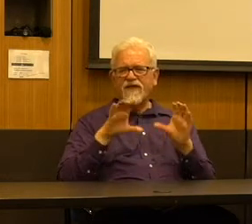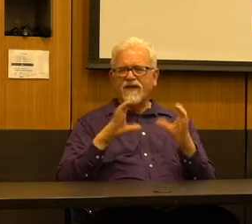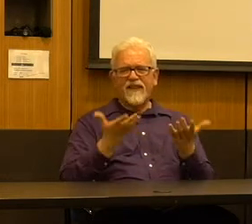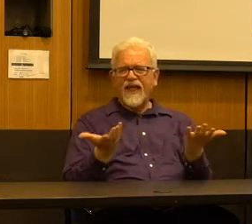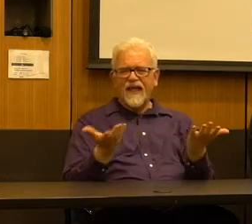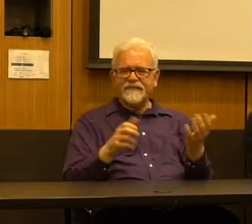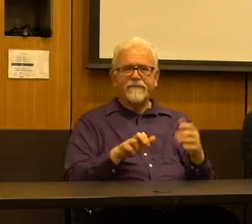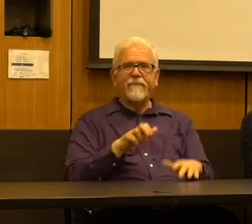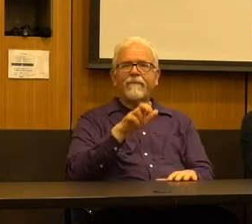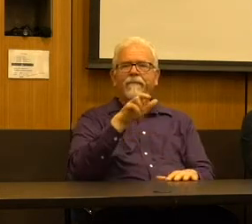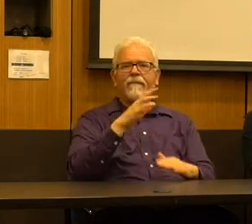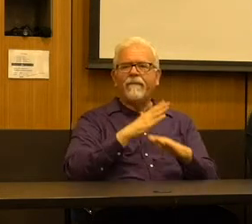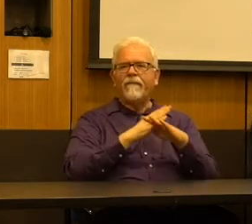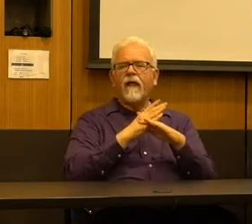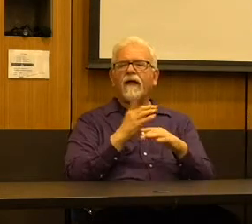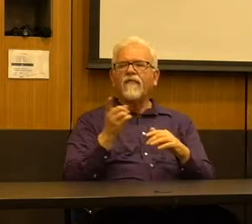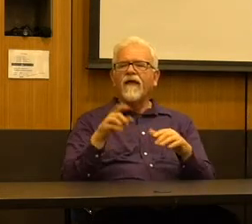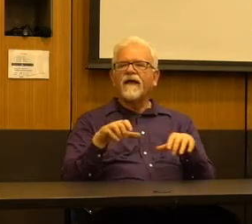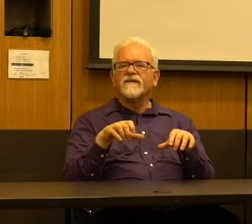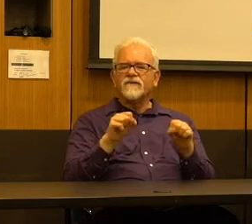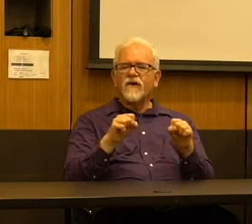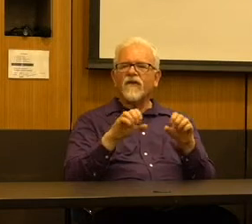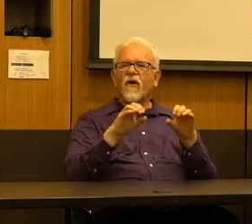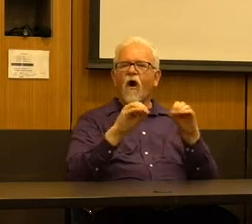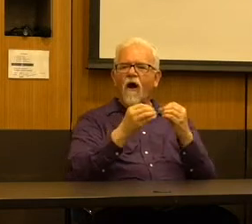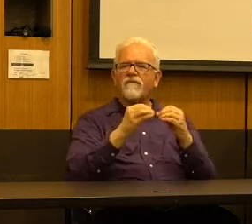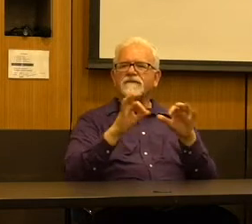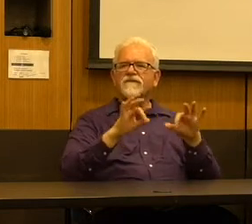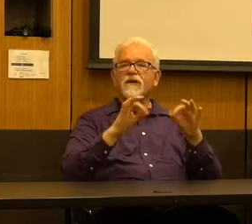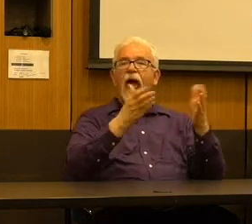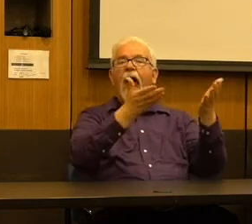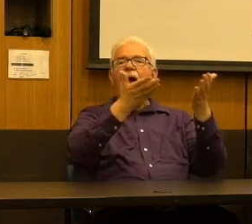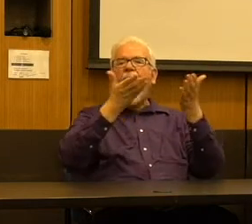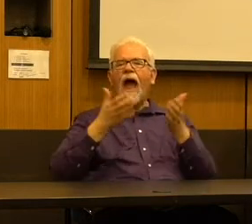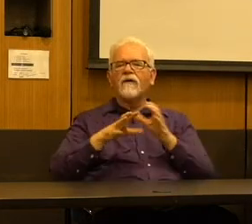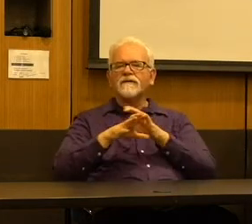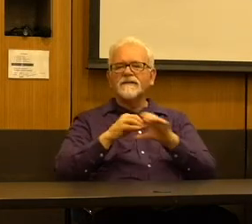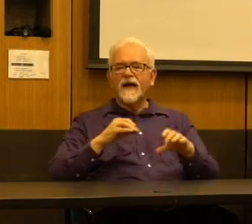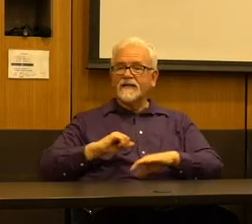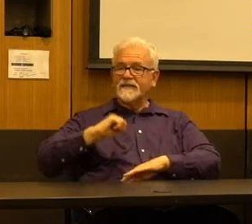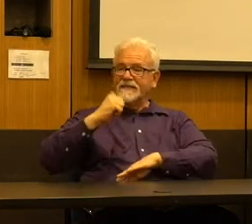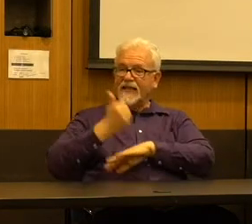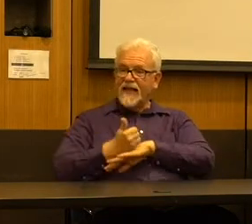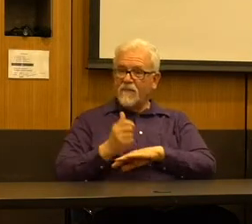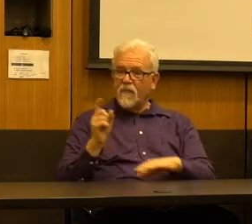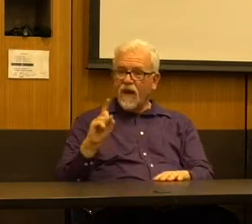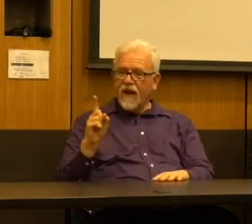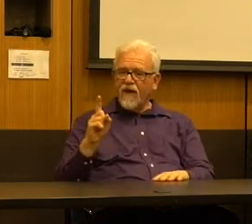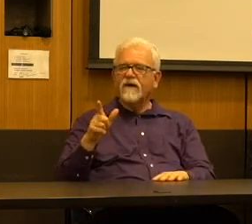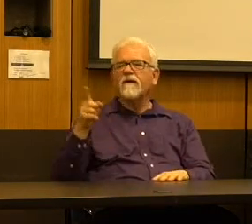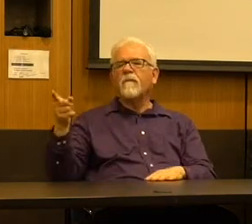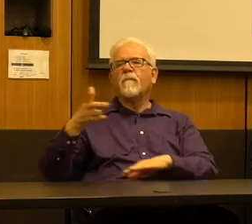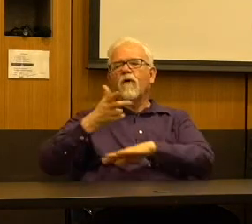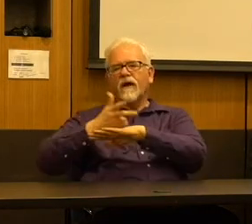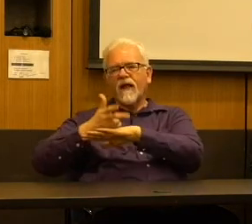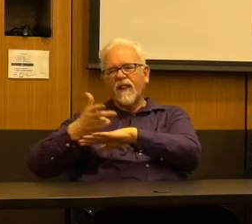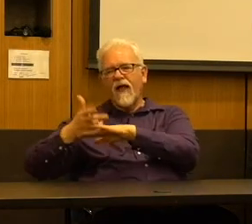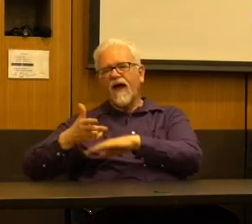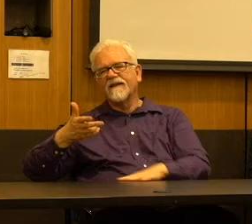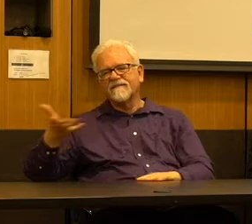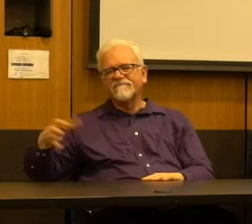They took the office furniture outside, and where did they set it up? in the parking